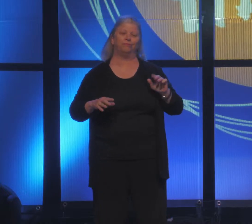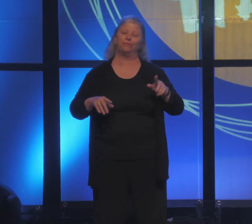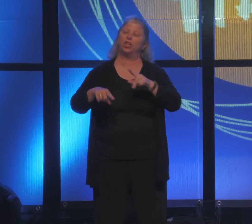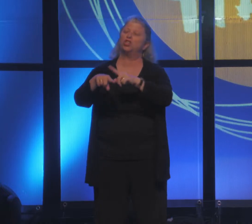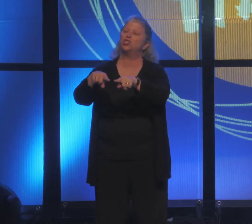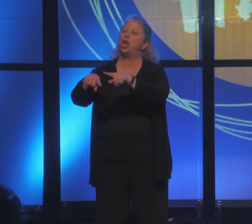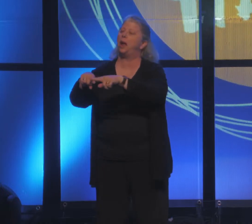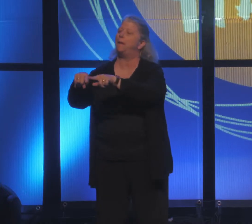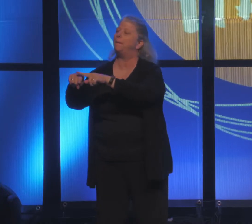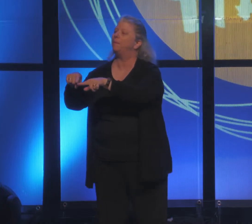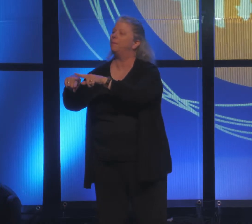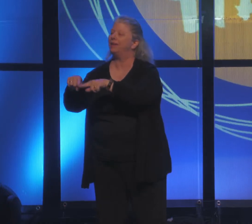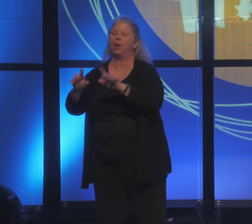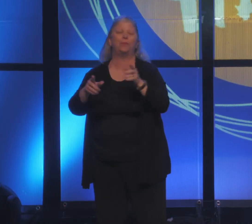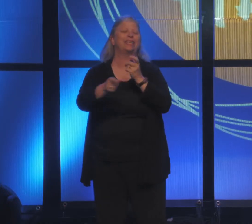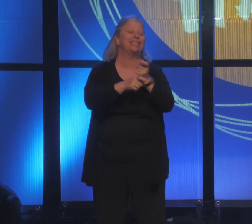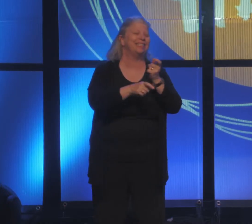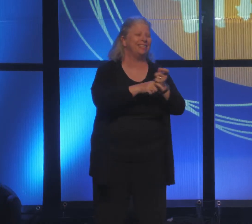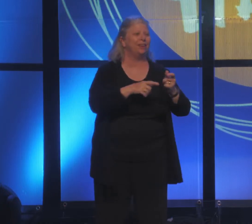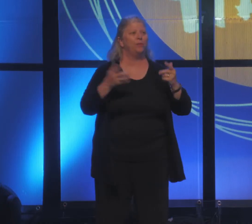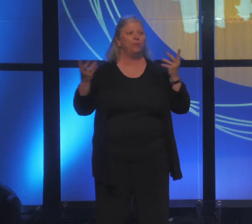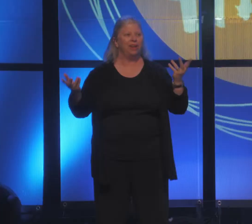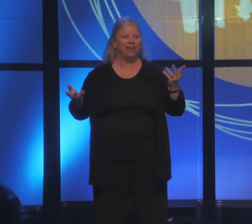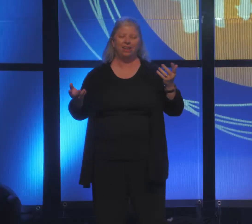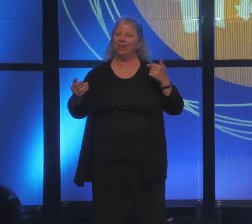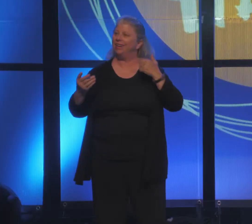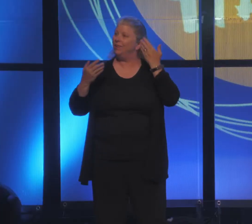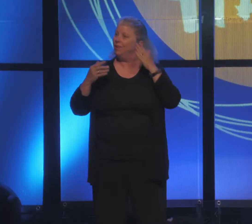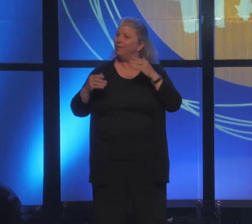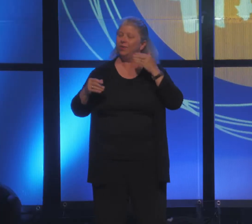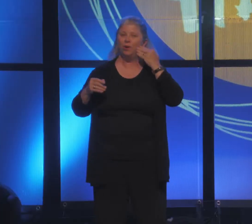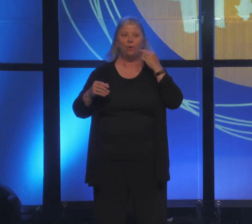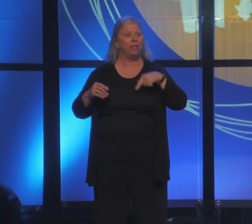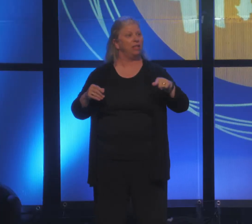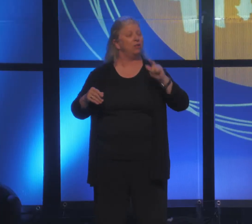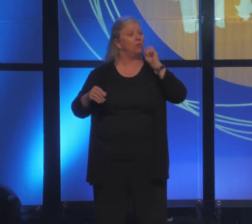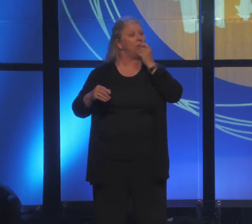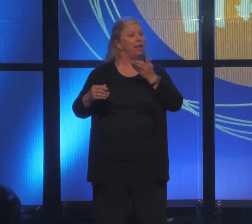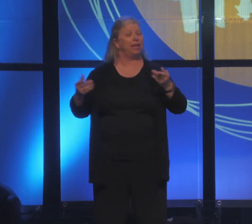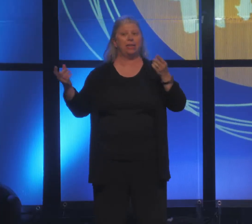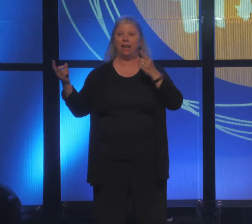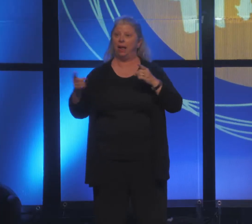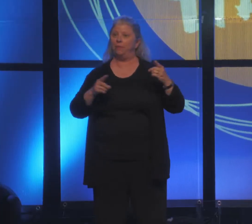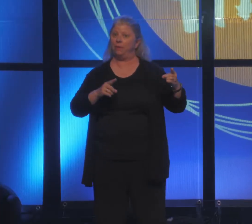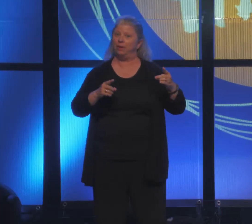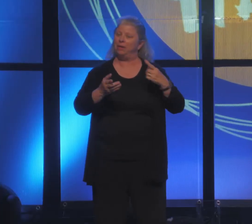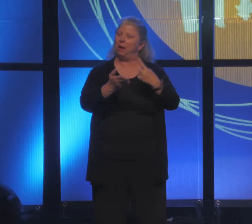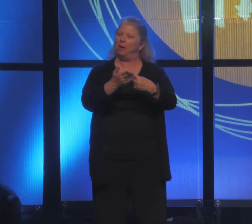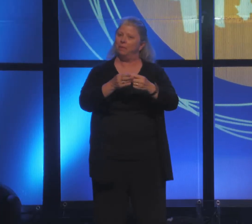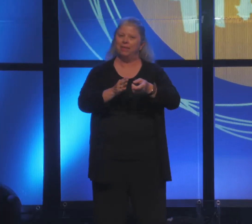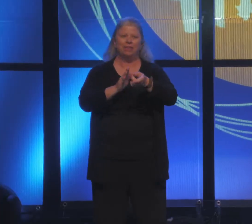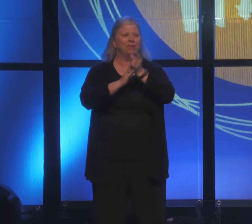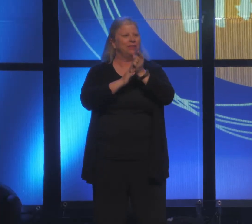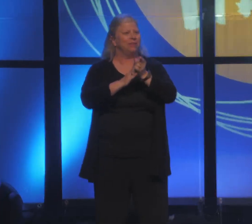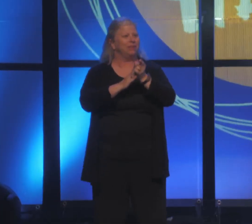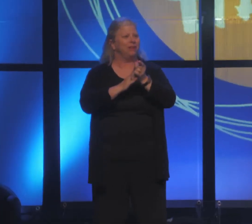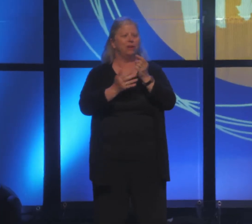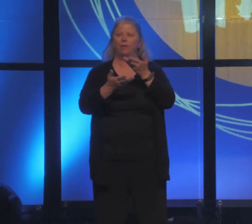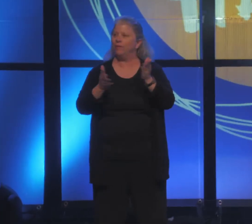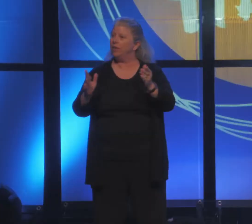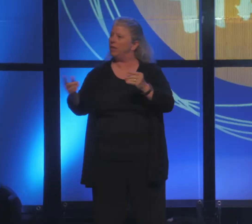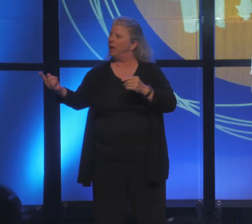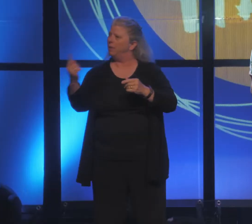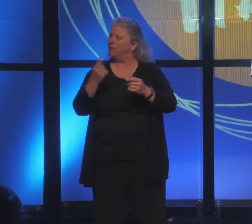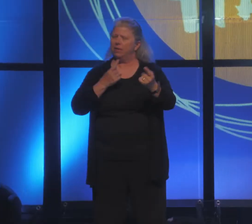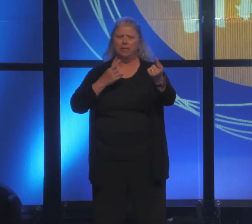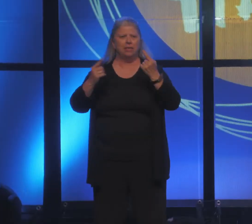Shame. Just kidding. Well, I don't know if you guys know, but there's a cool thing going on today, but I'll talk about that in a moment. As you came